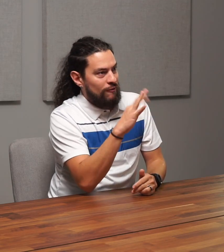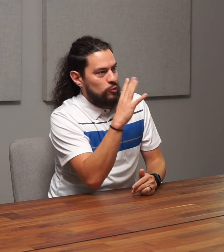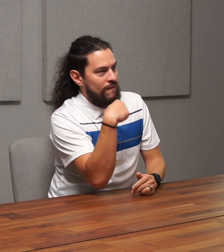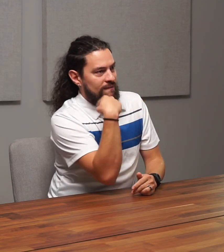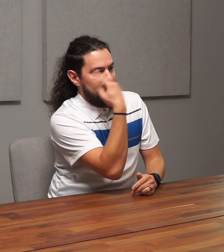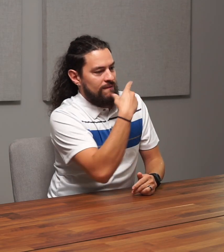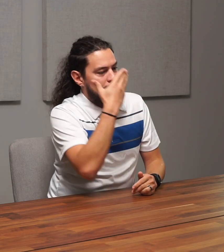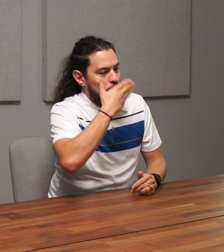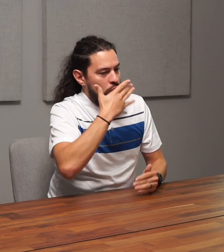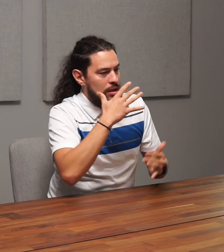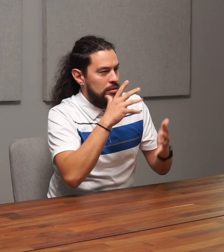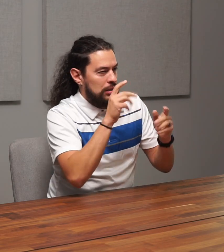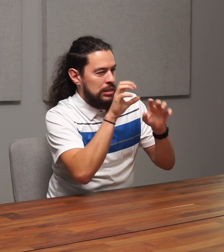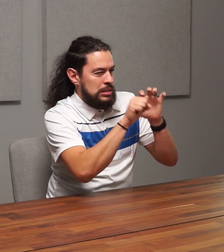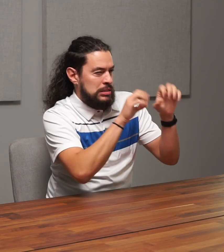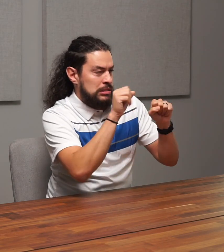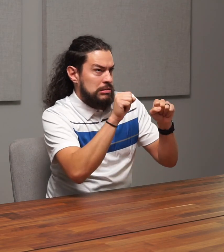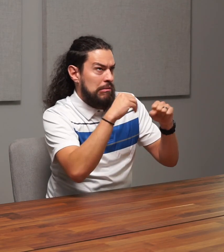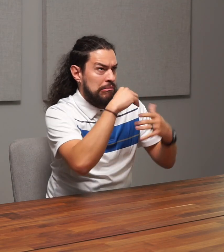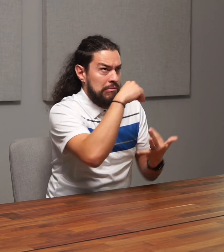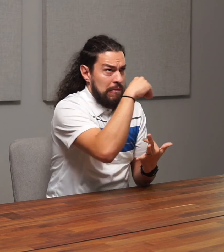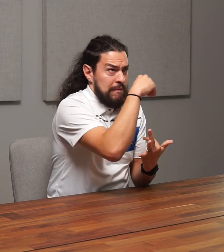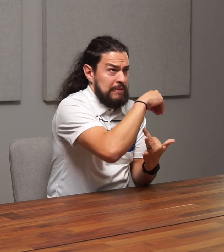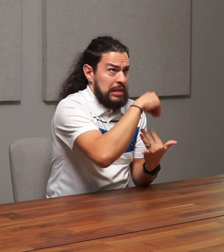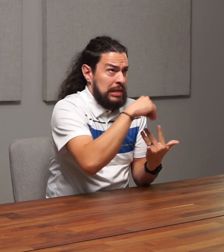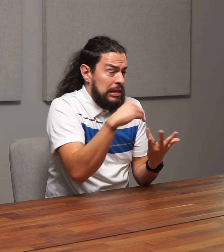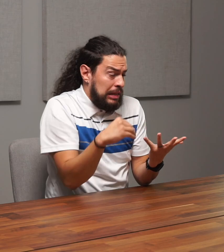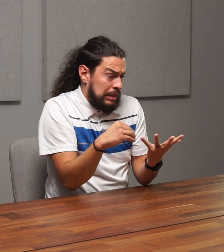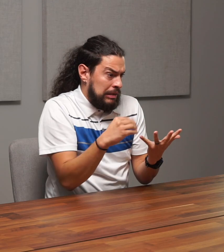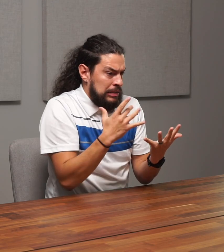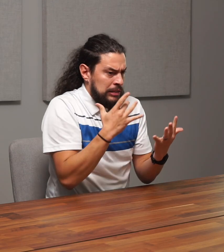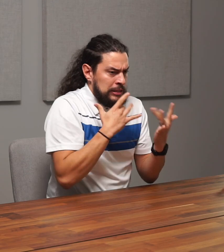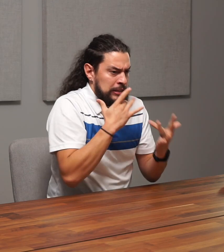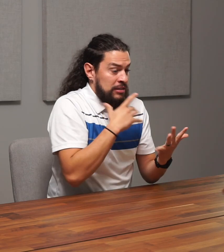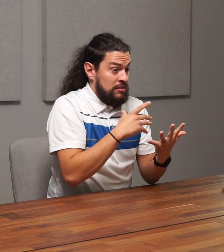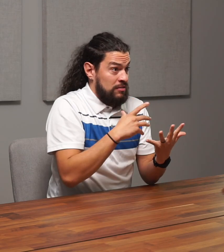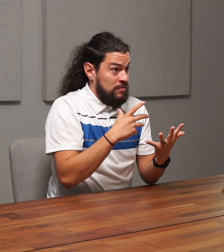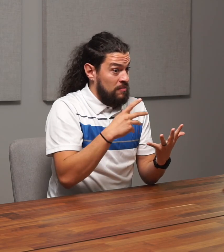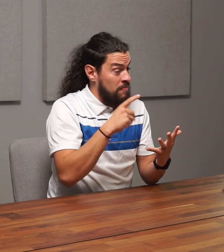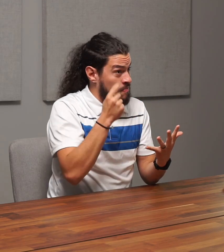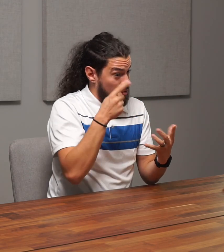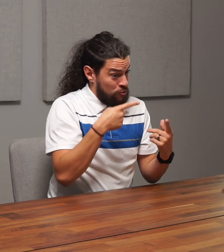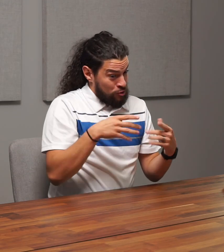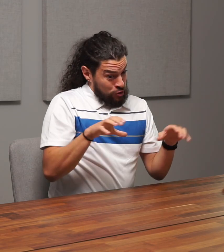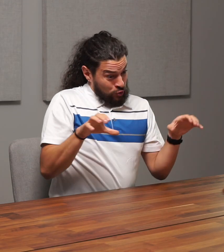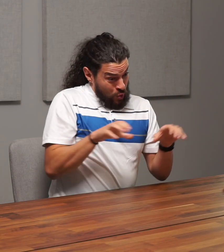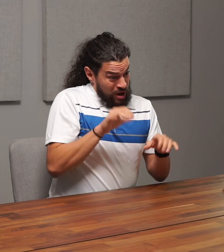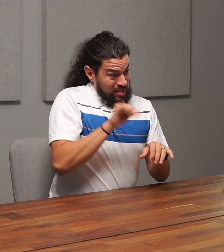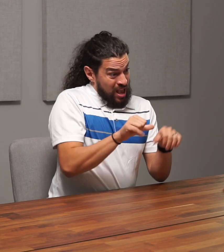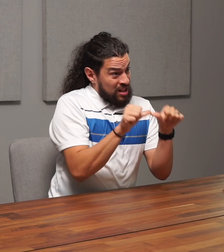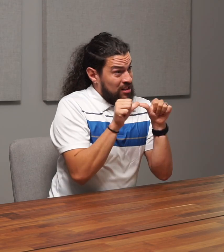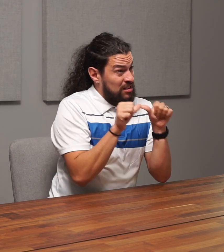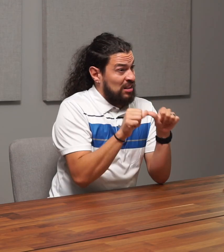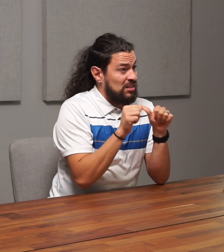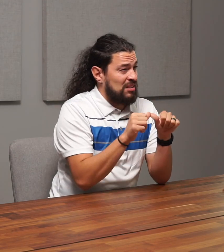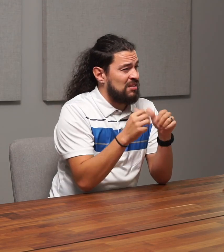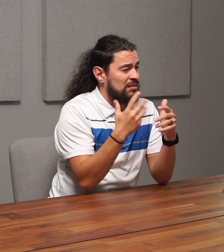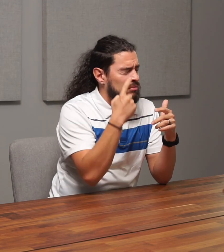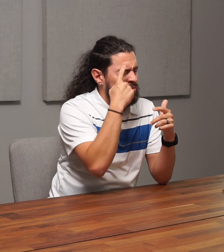if only about 30 or 60 percent of what you say is understandable and visual from the front of the tongue that's huge so to